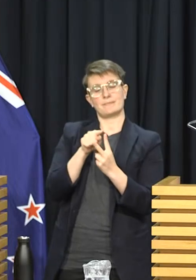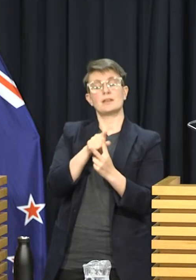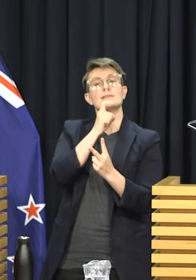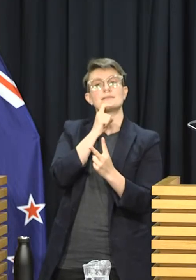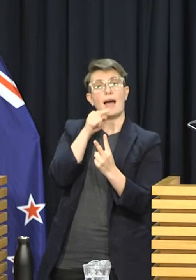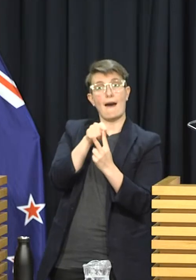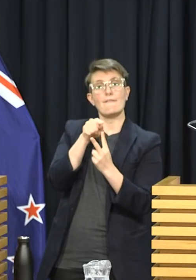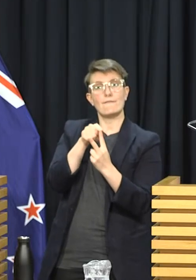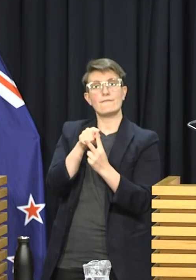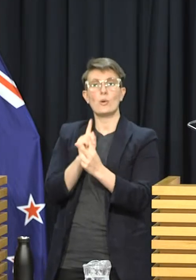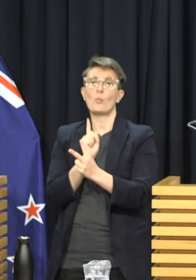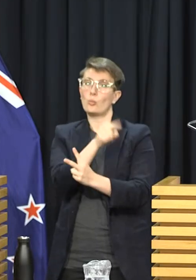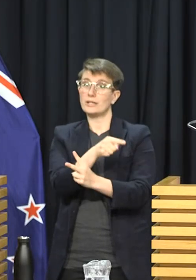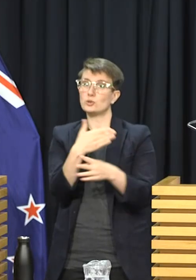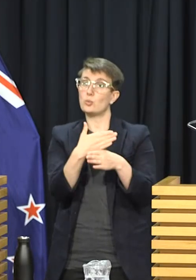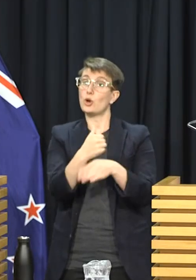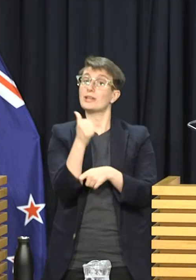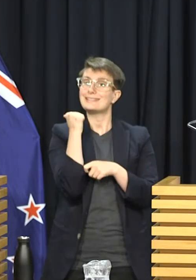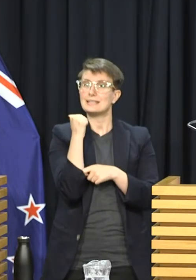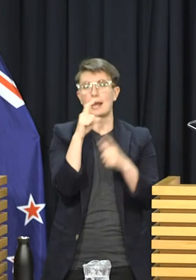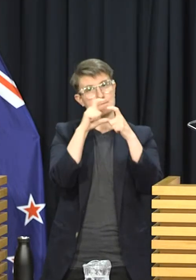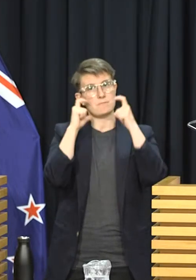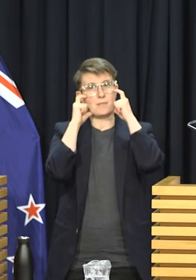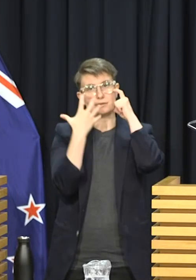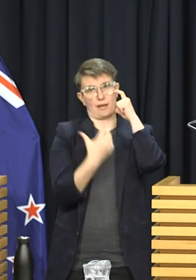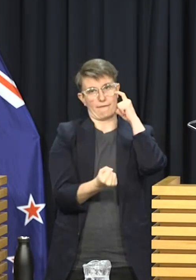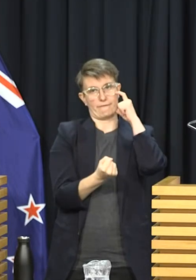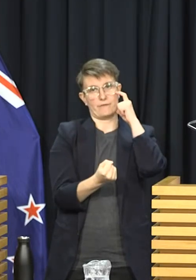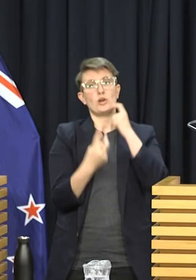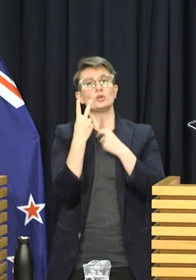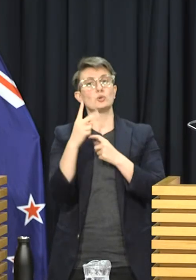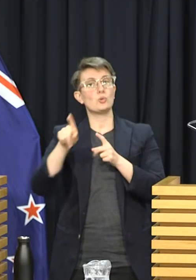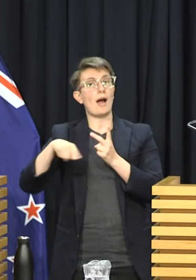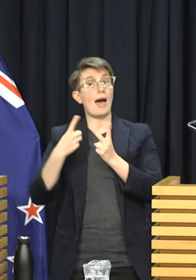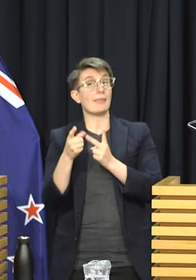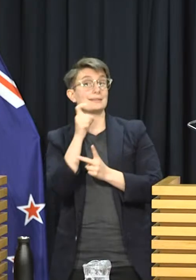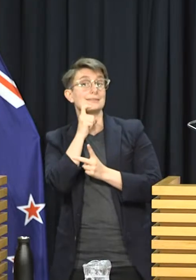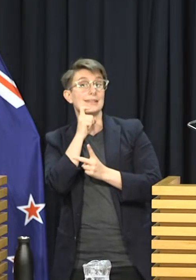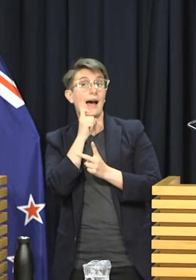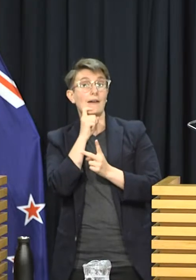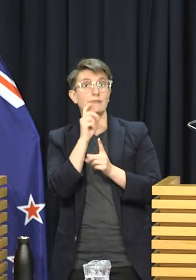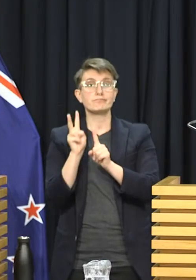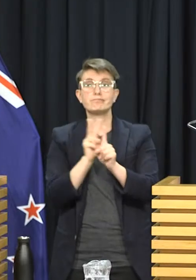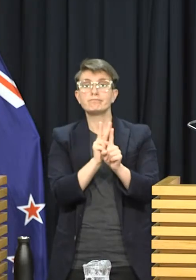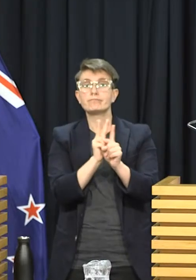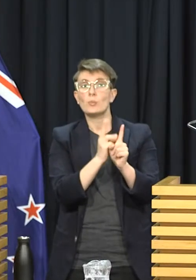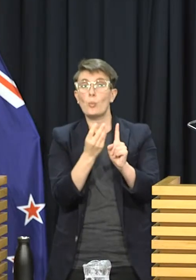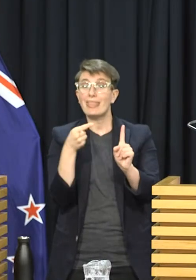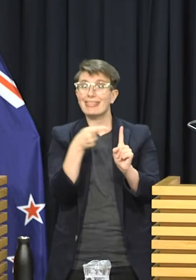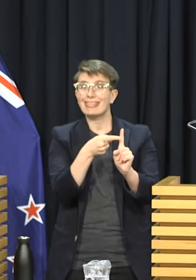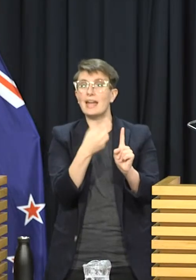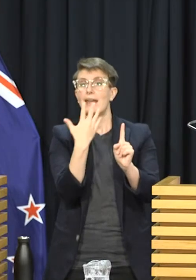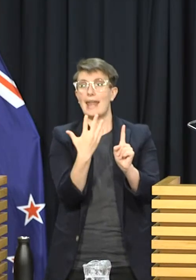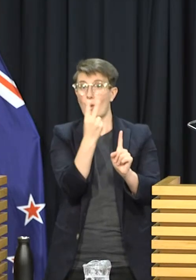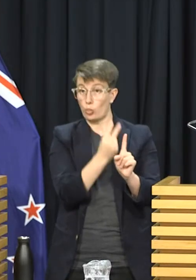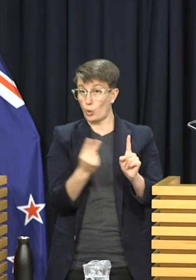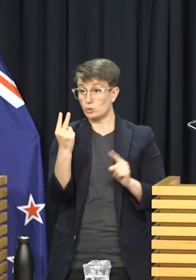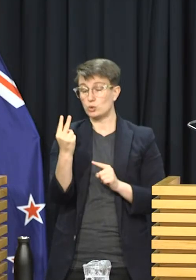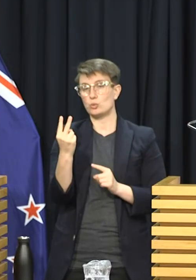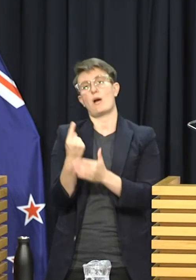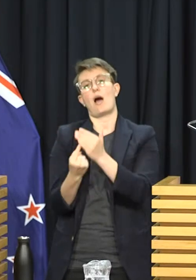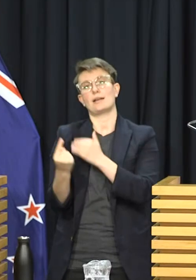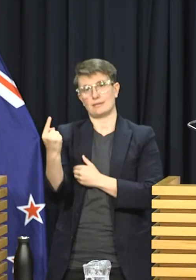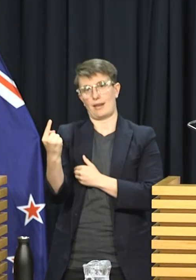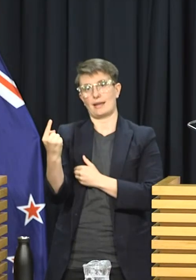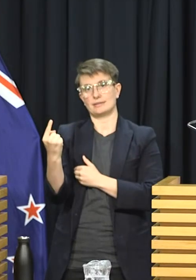duration. There were 2 colleagues who worked closely with case A. Both are now in self-isolation, and the case did not work for the